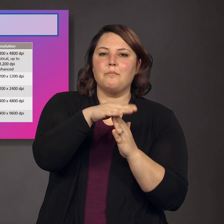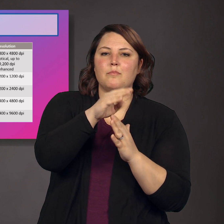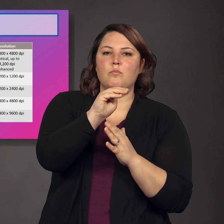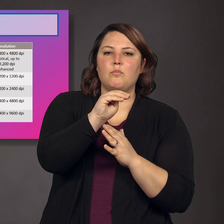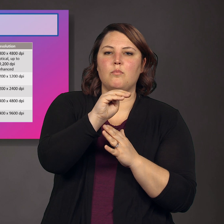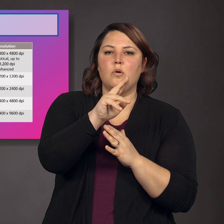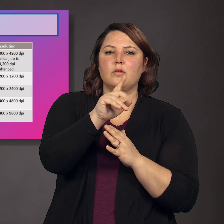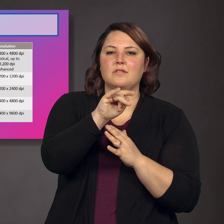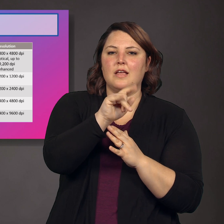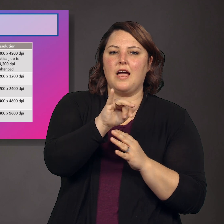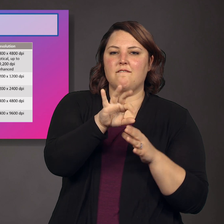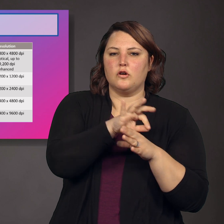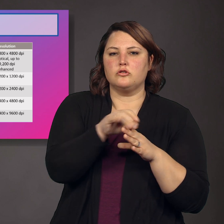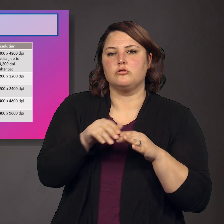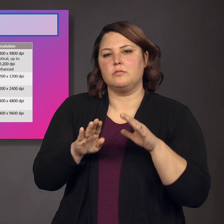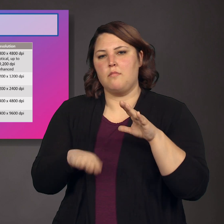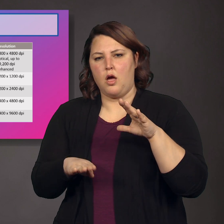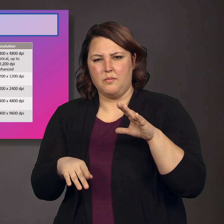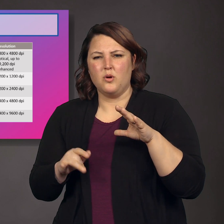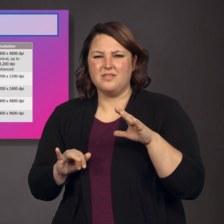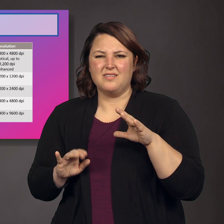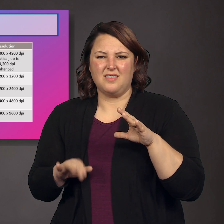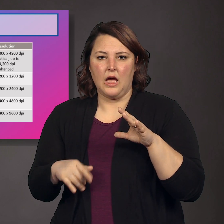has you can see much better